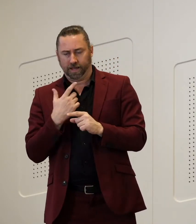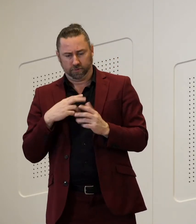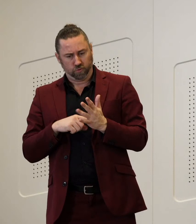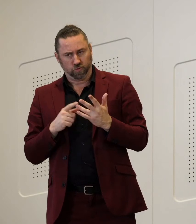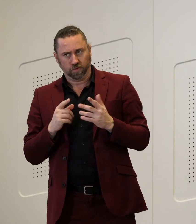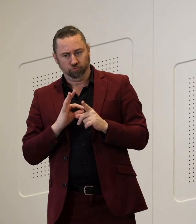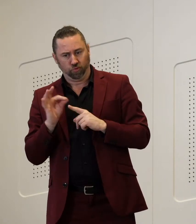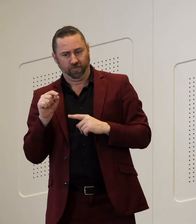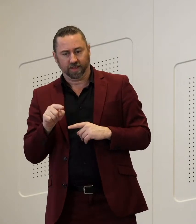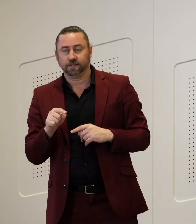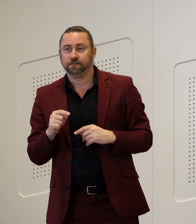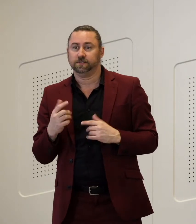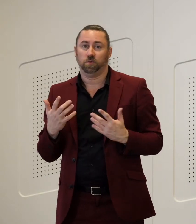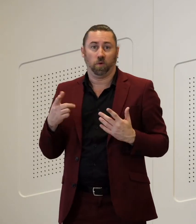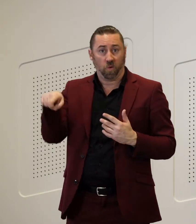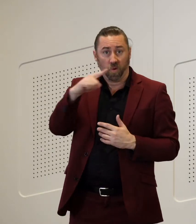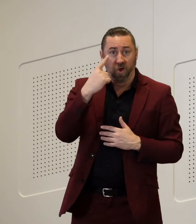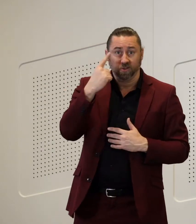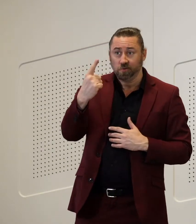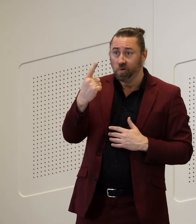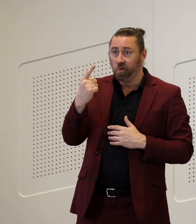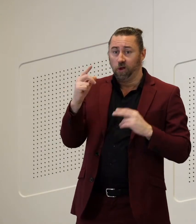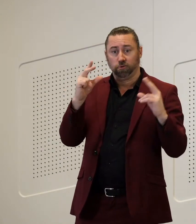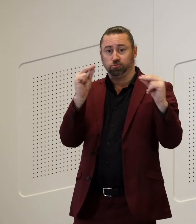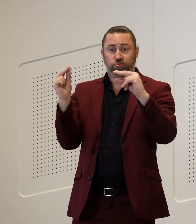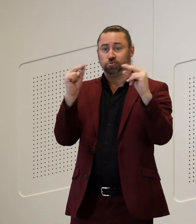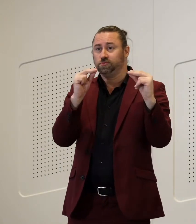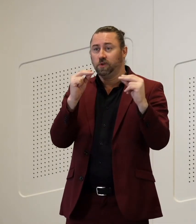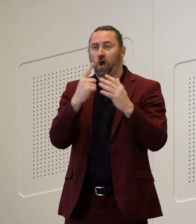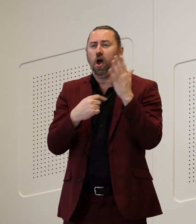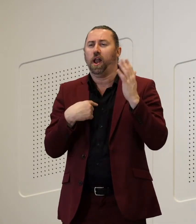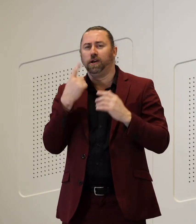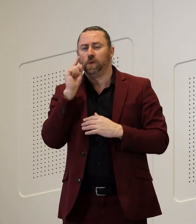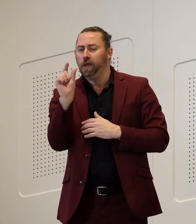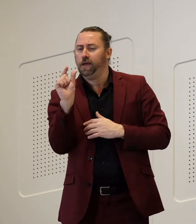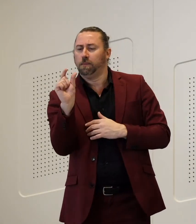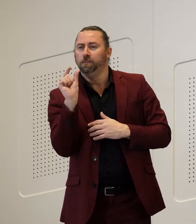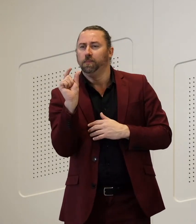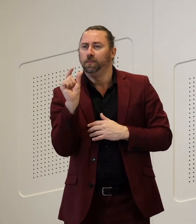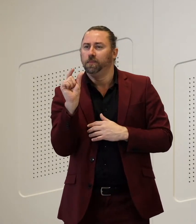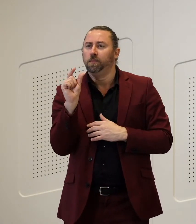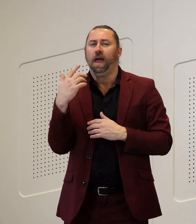think what we saw publicly was a snippet of what had obviously been a